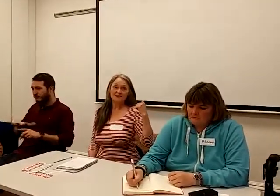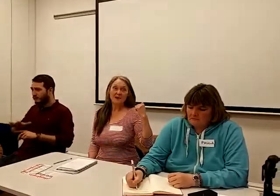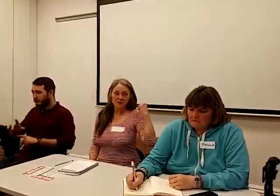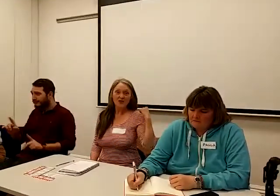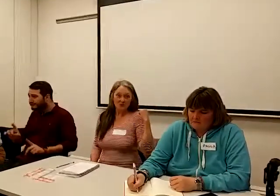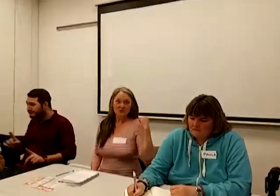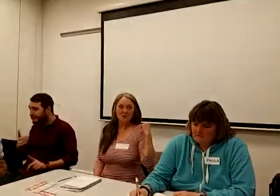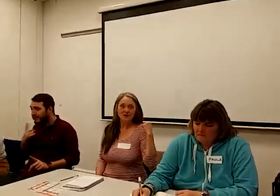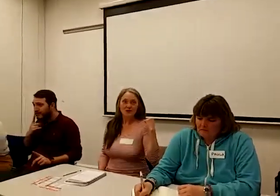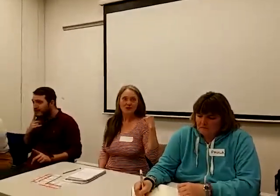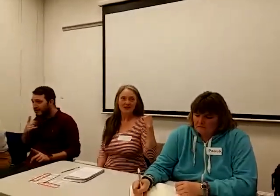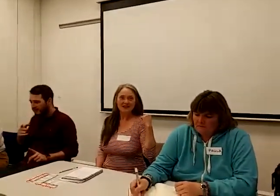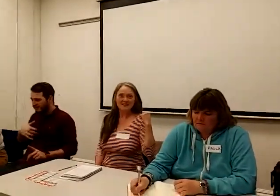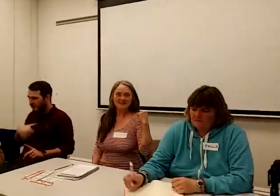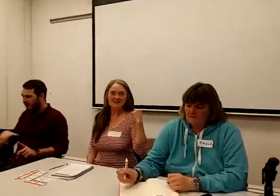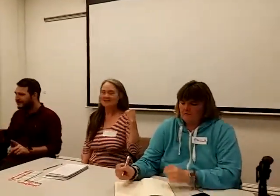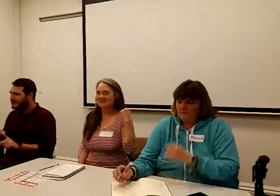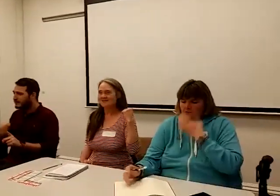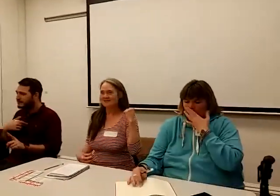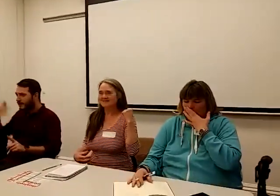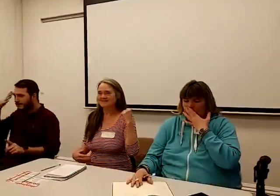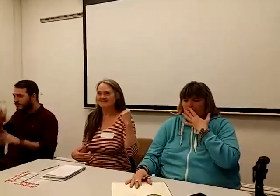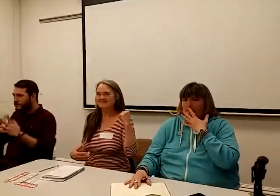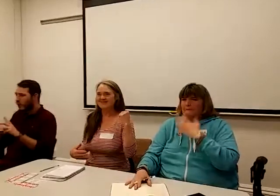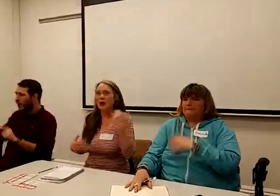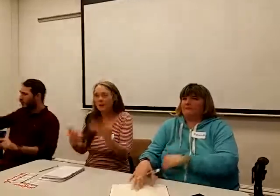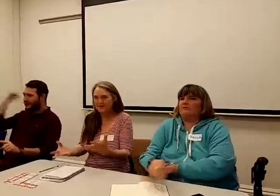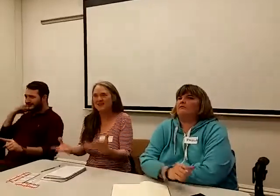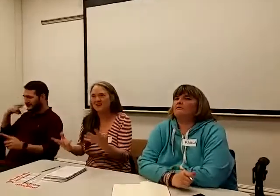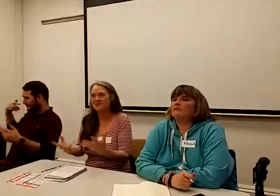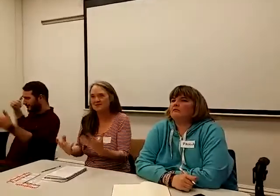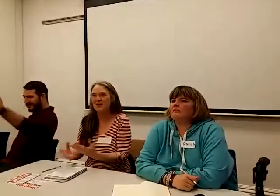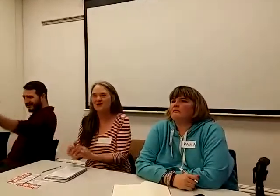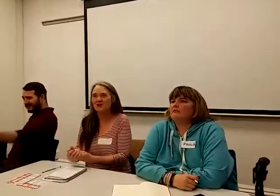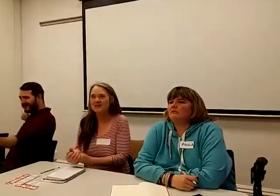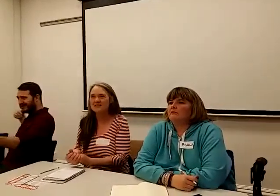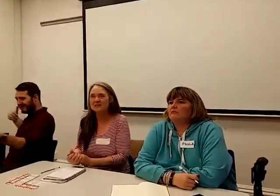my mother was brought up in. And that's the opposite of progress.